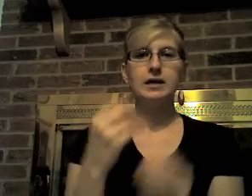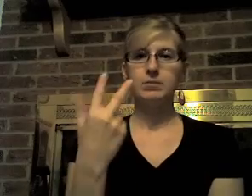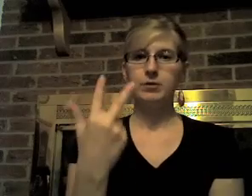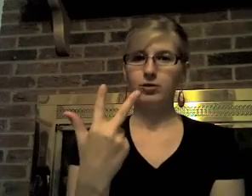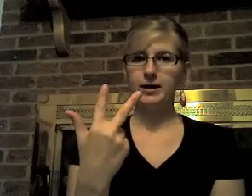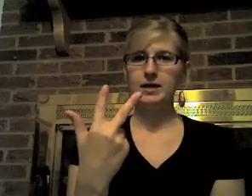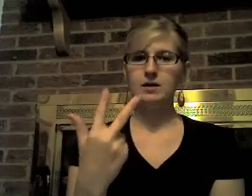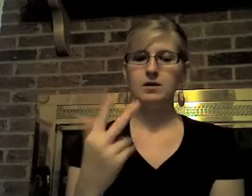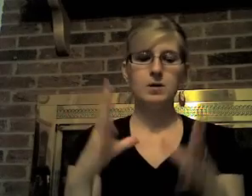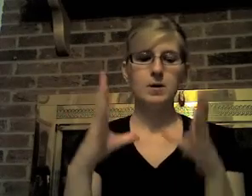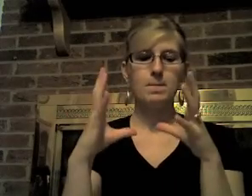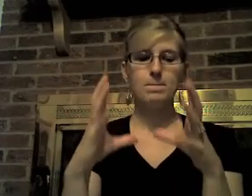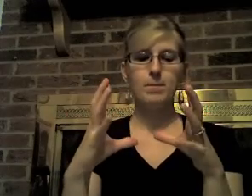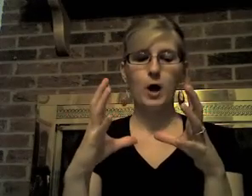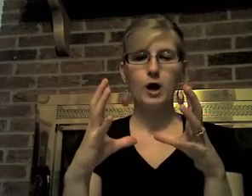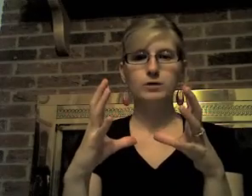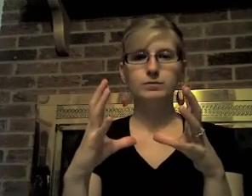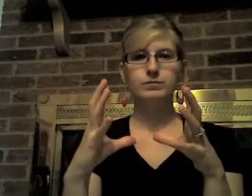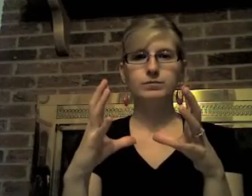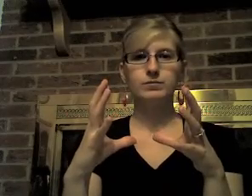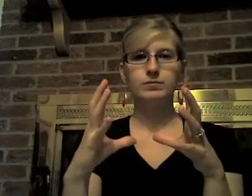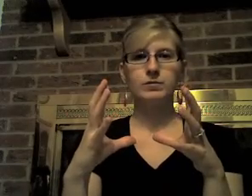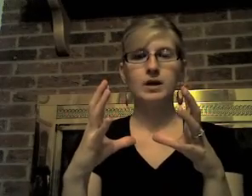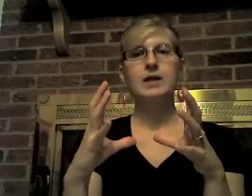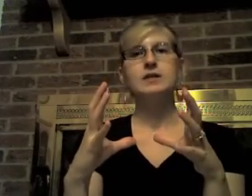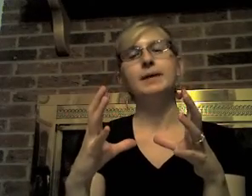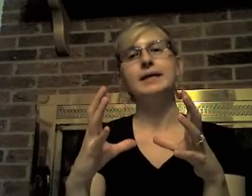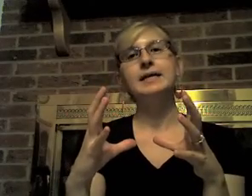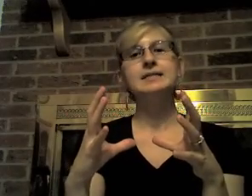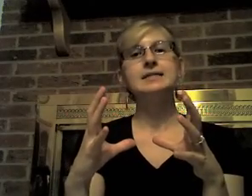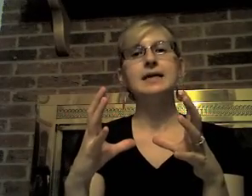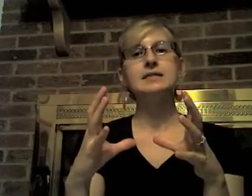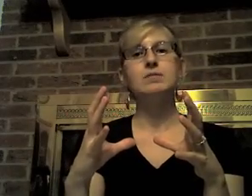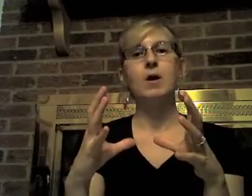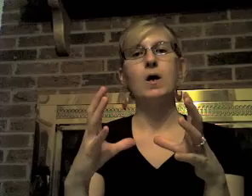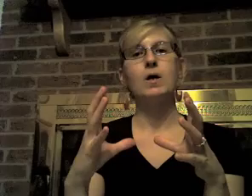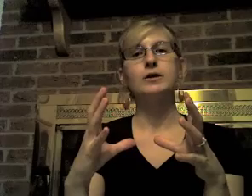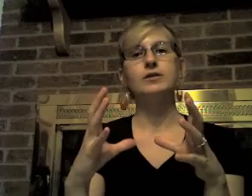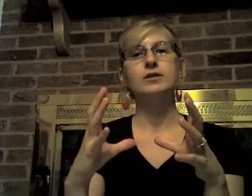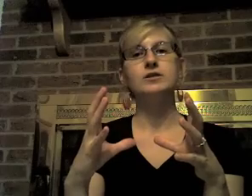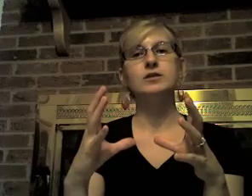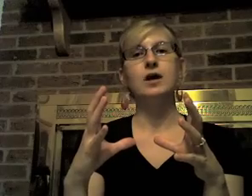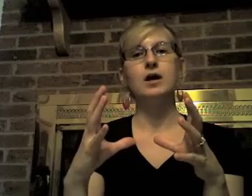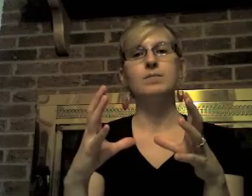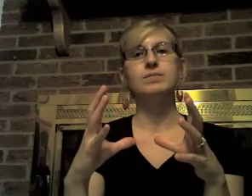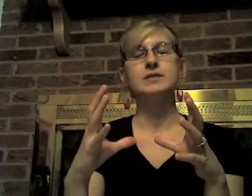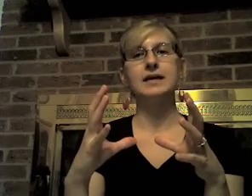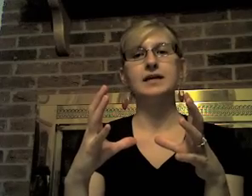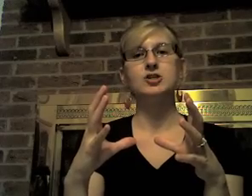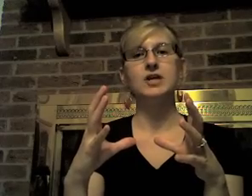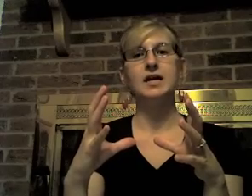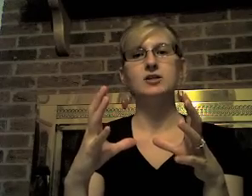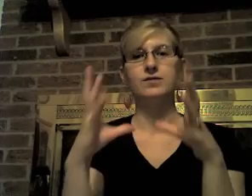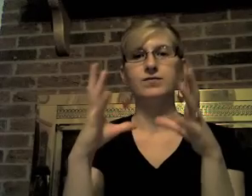Number 3, ball. Depending on the size of the ball, this sign can change. If it's